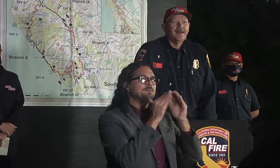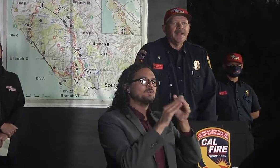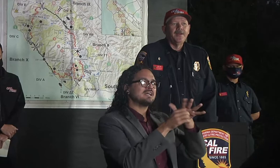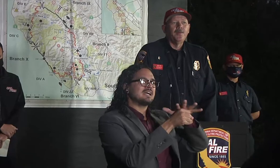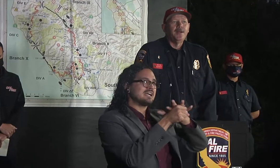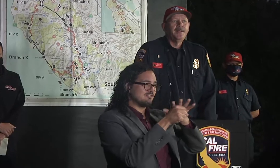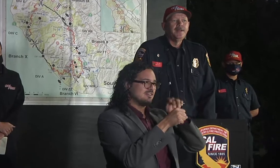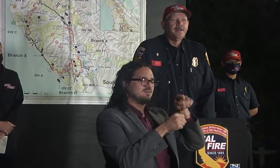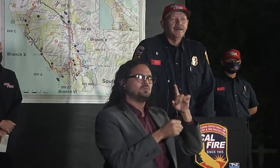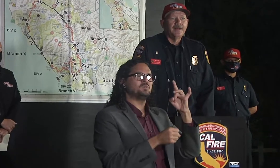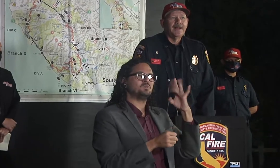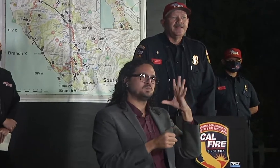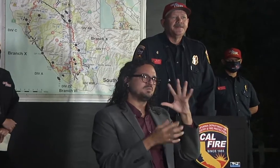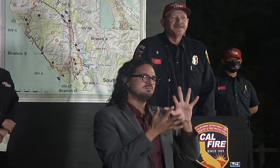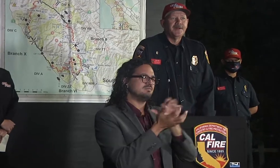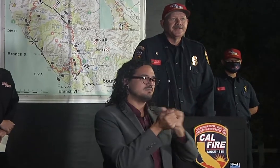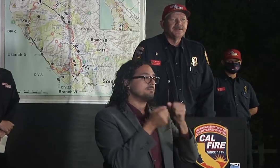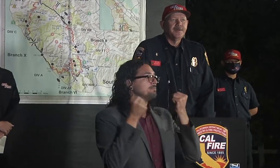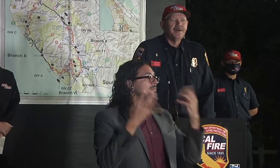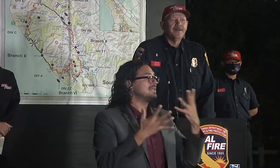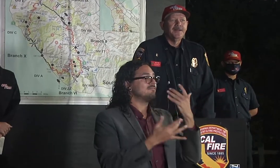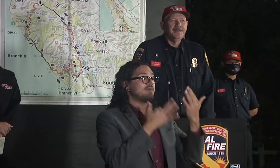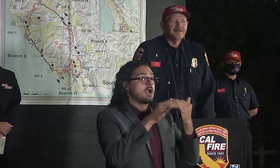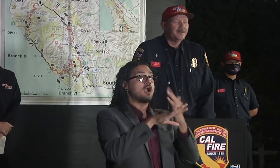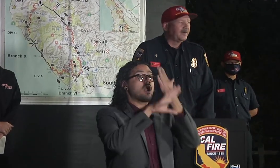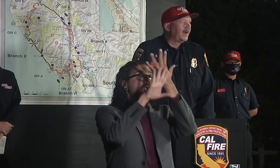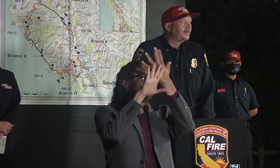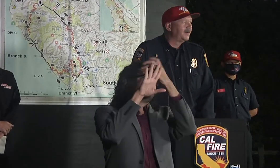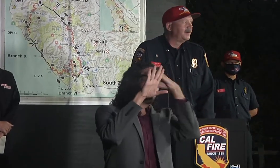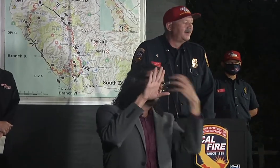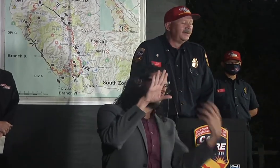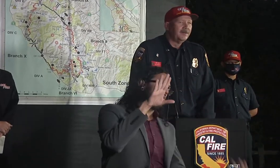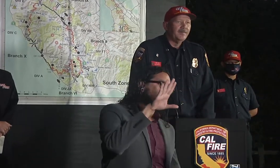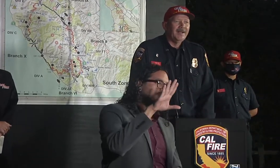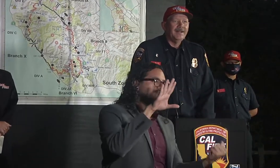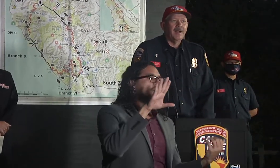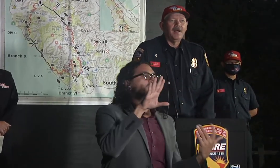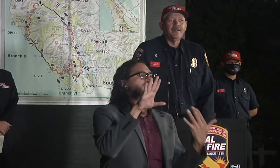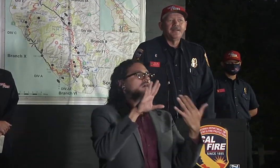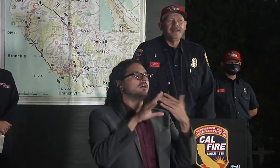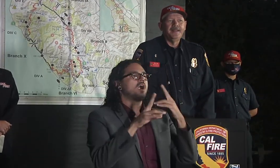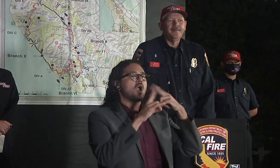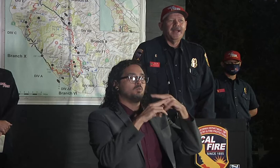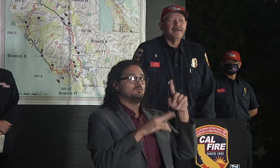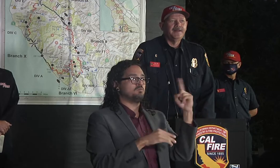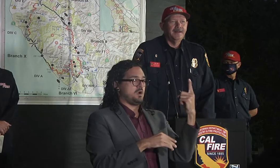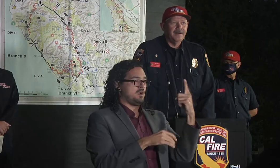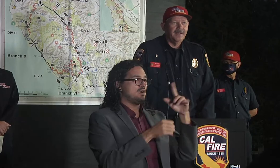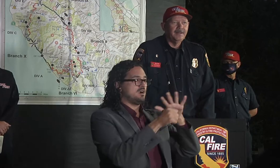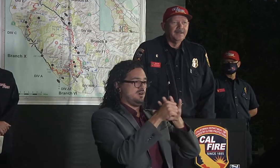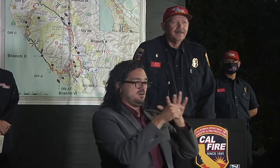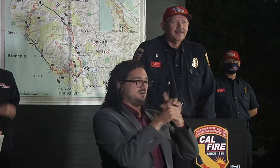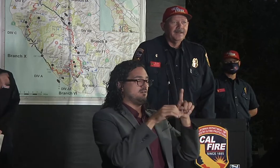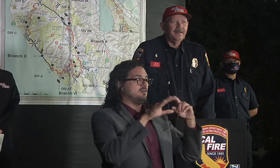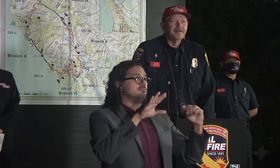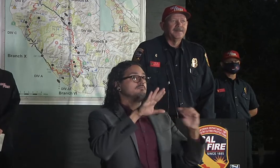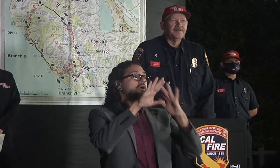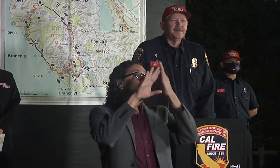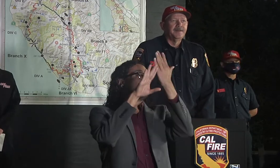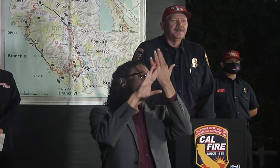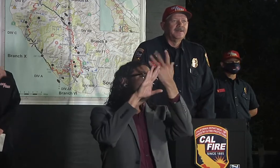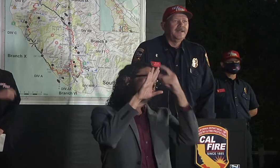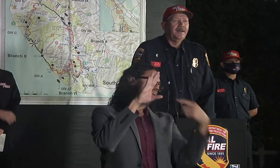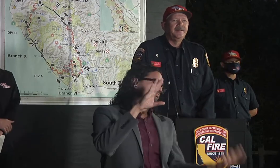coming down on Highway 1 and a lot of infrastructure repair that needs to occur out there. But all of the impacted area is